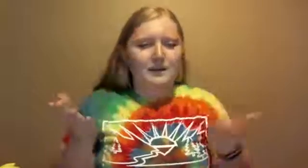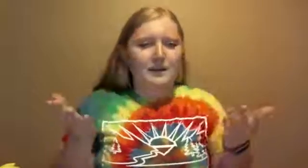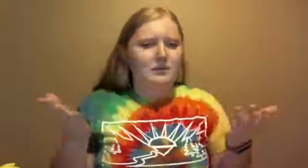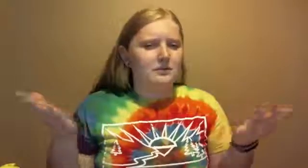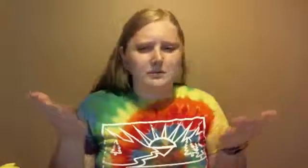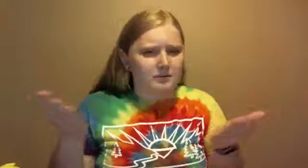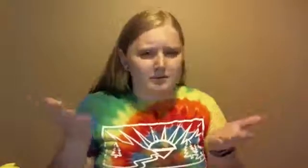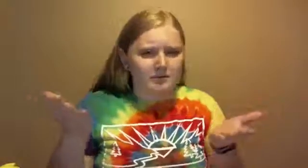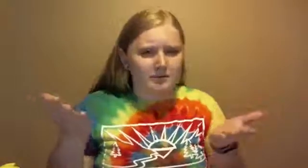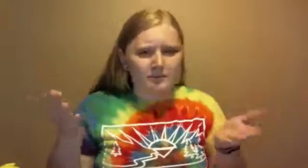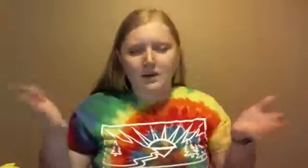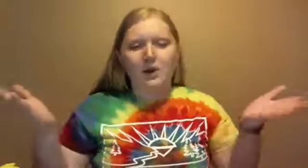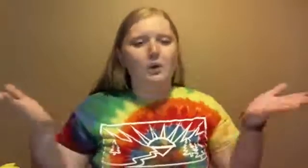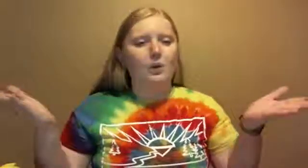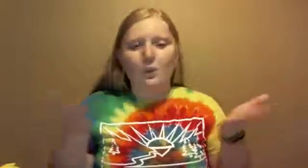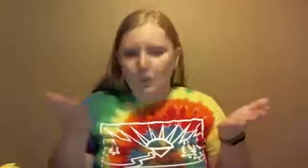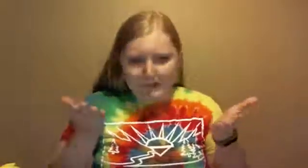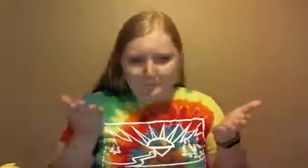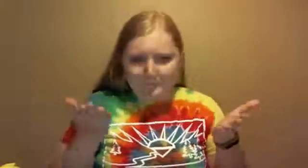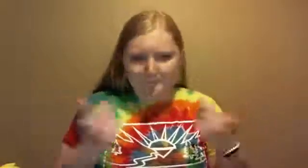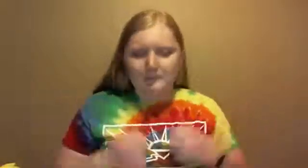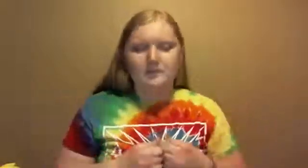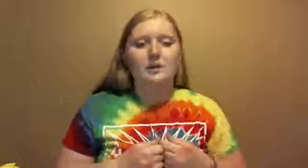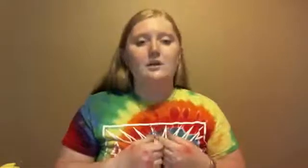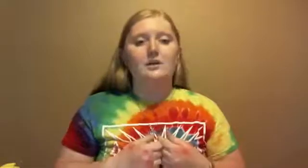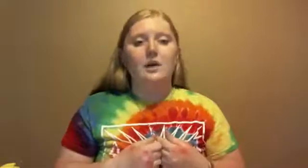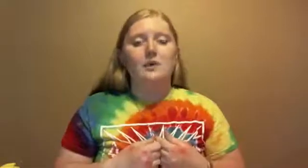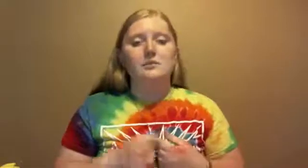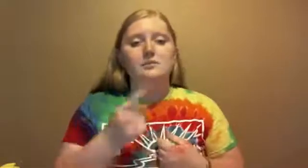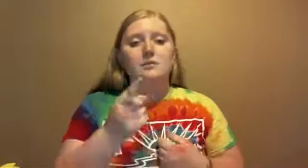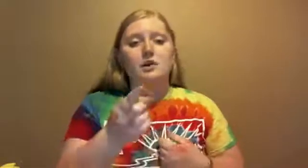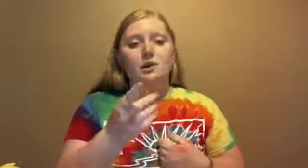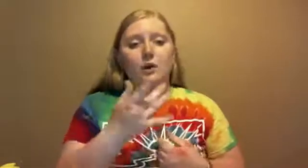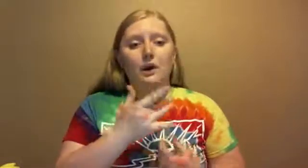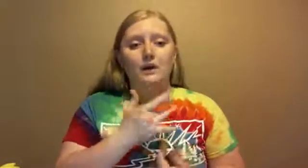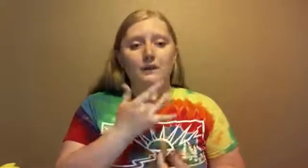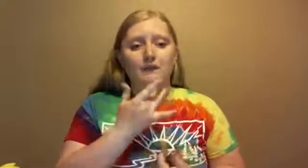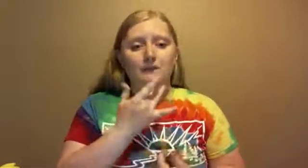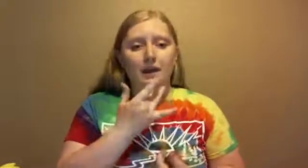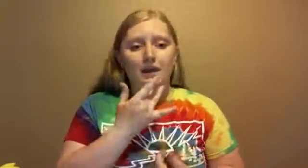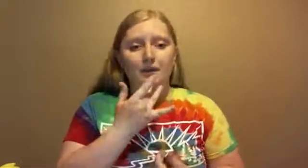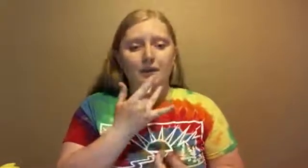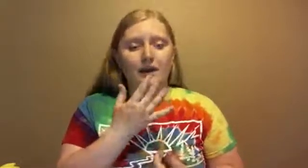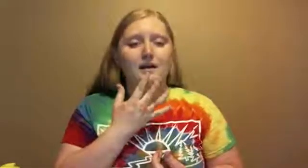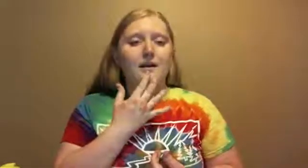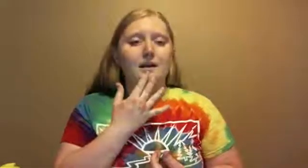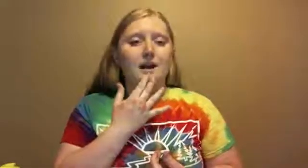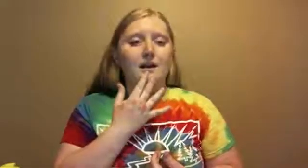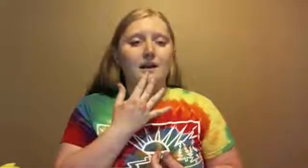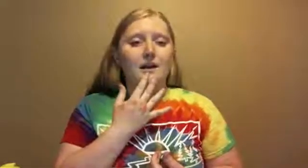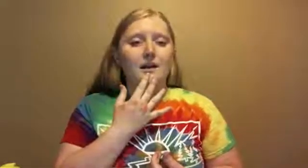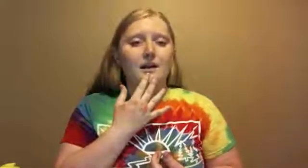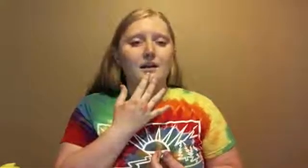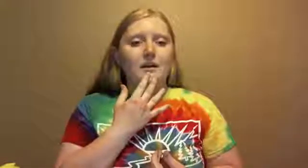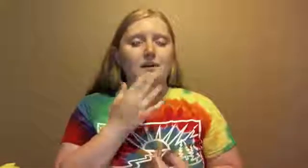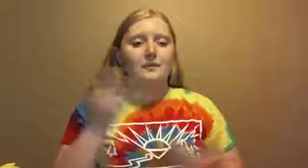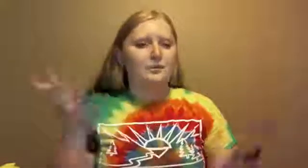like, what? So, your favorite color, what?